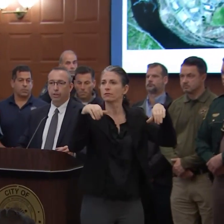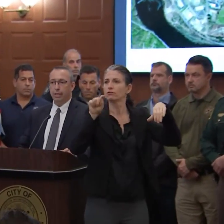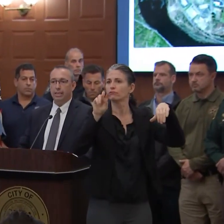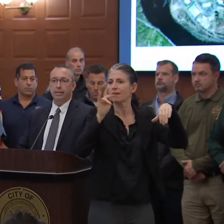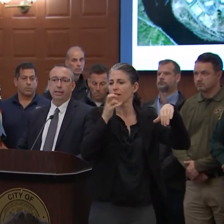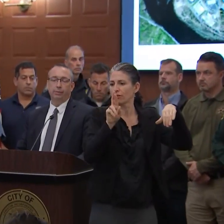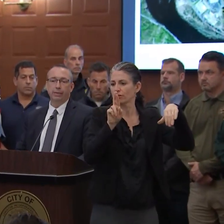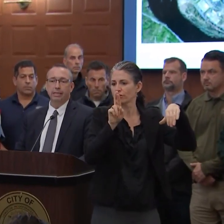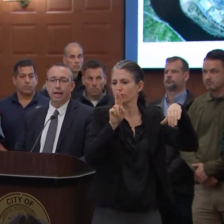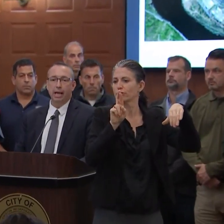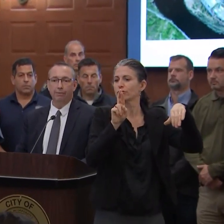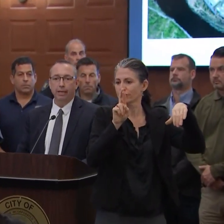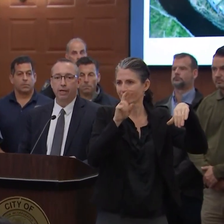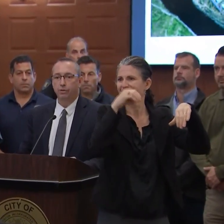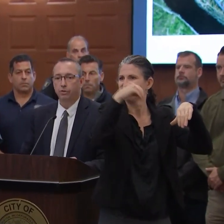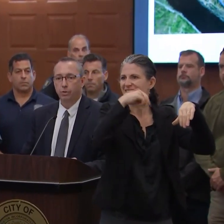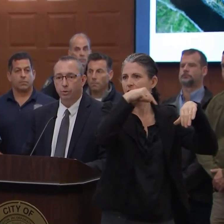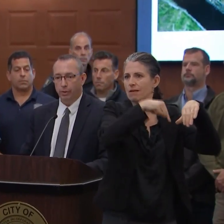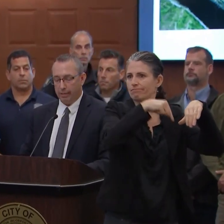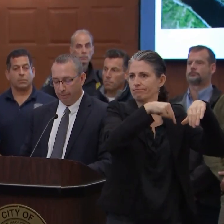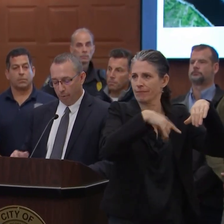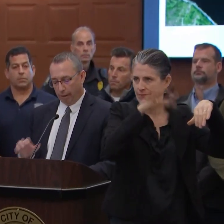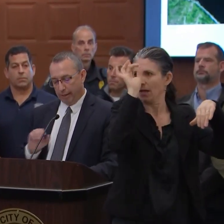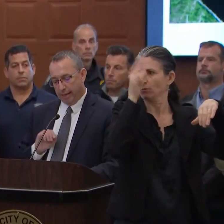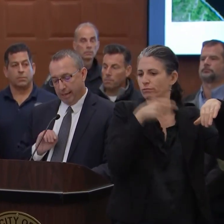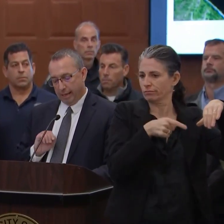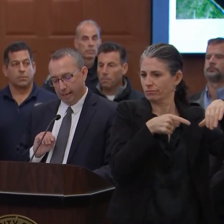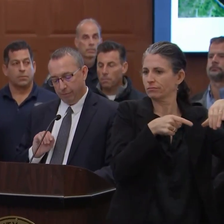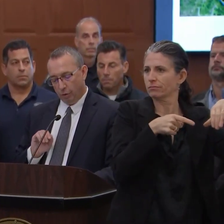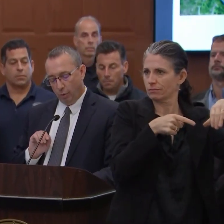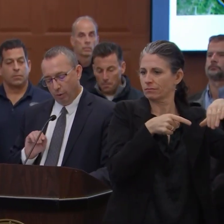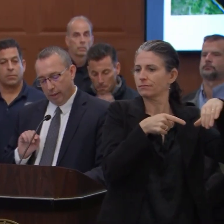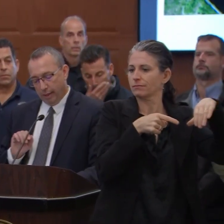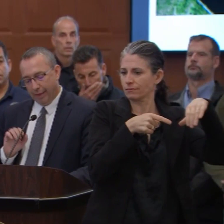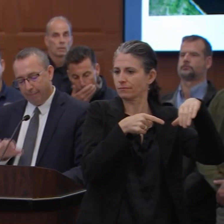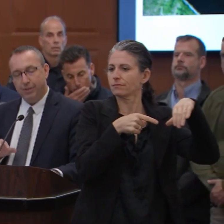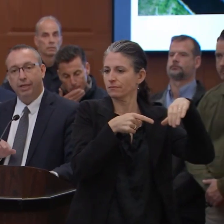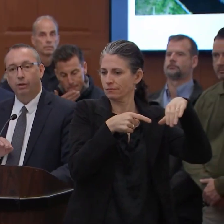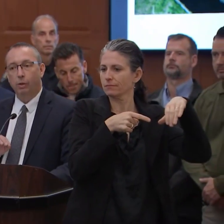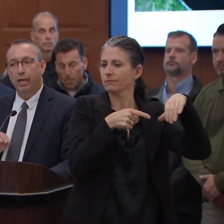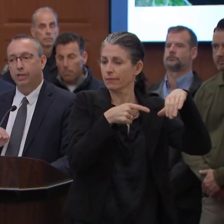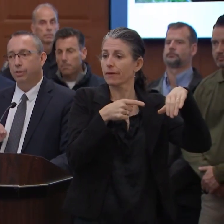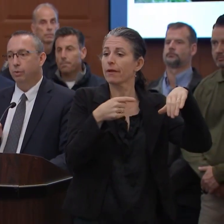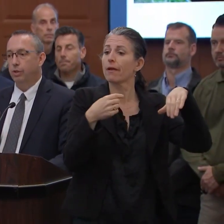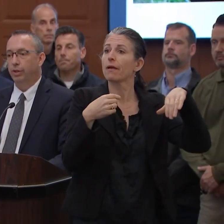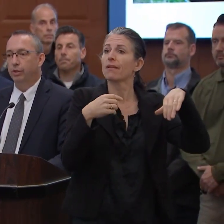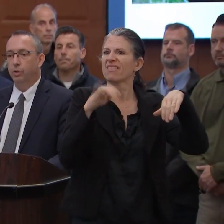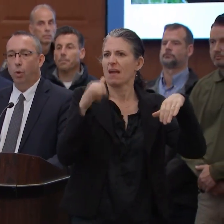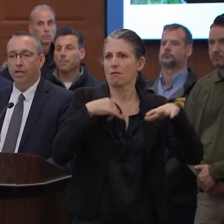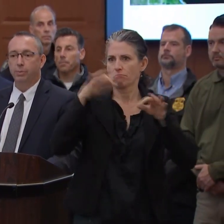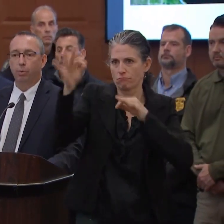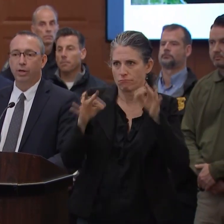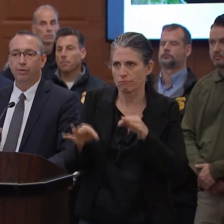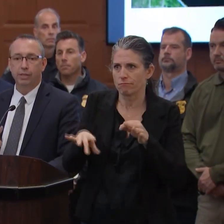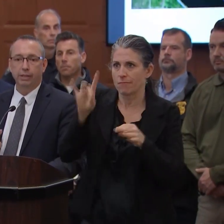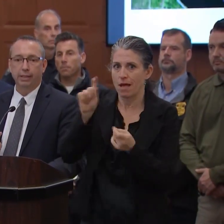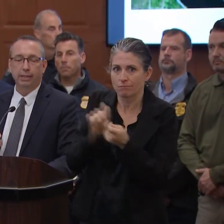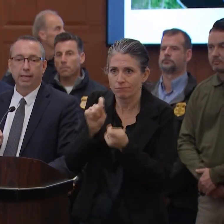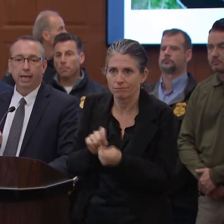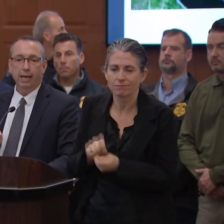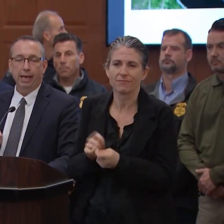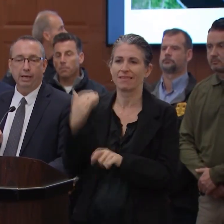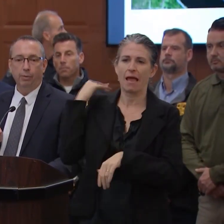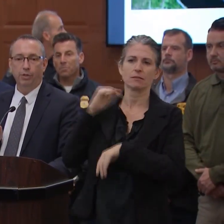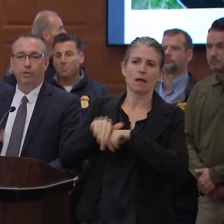good questions last night that we did not have the answers to at that point. So that particular location was cleared twice